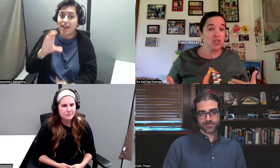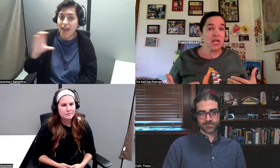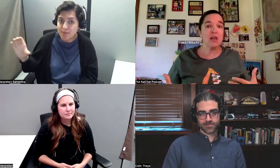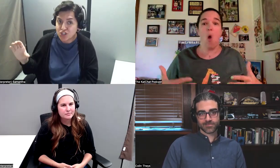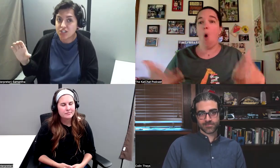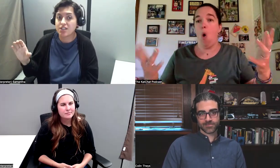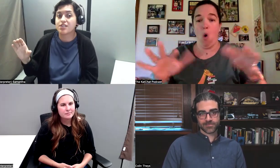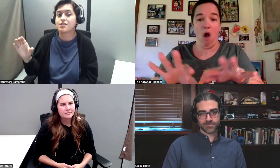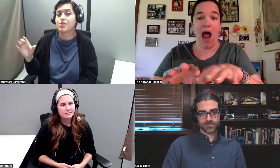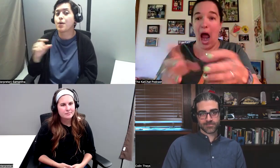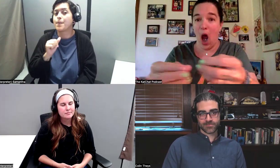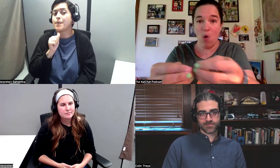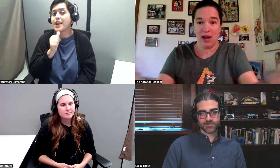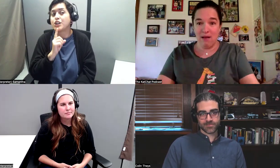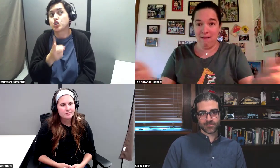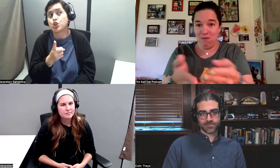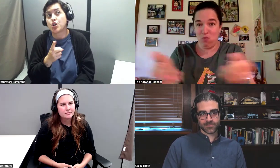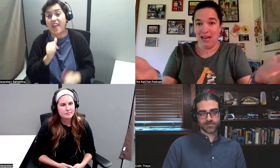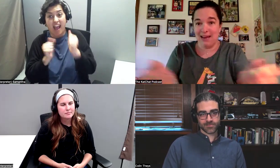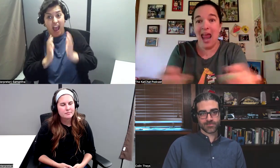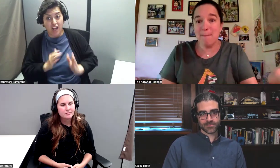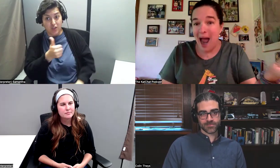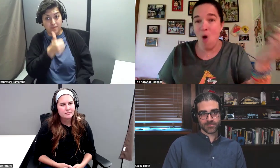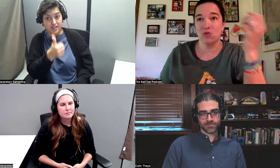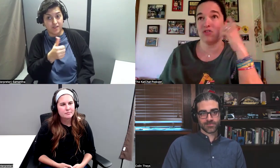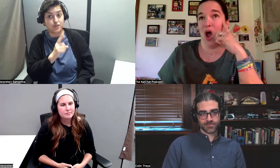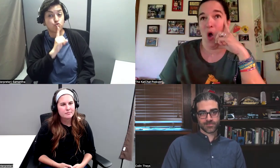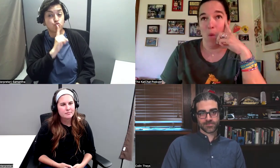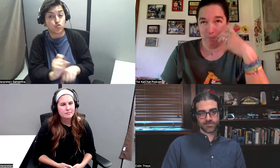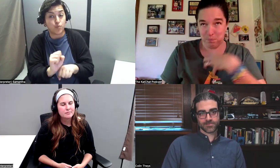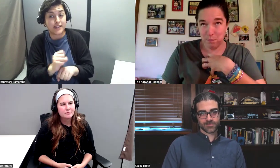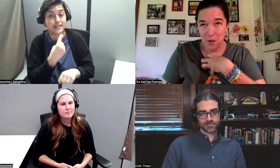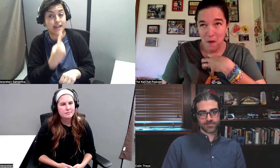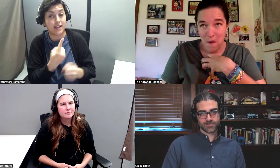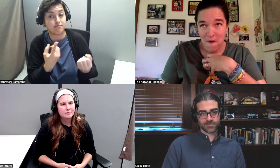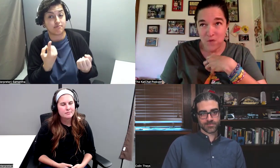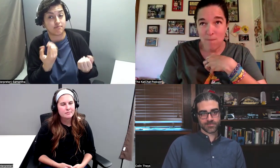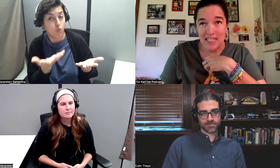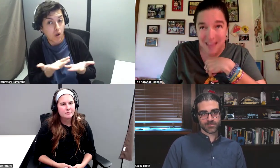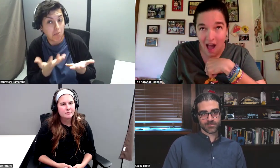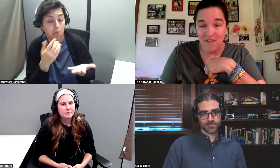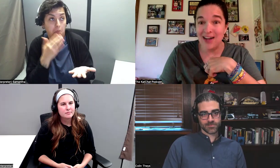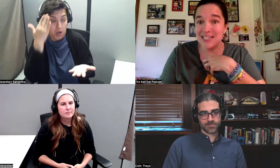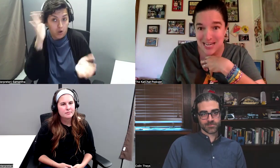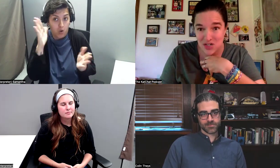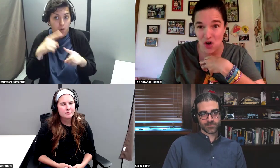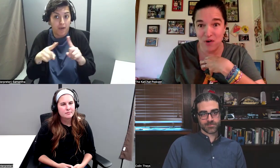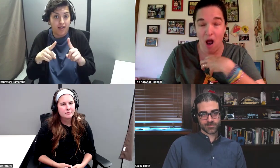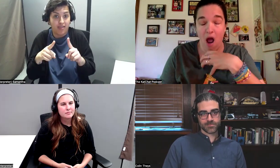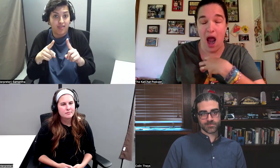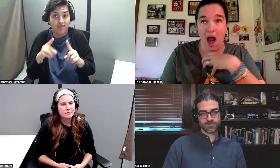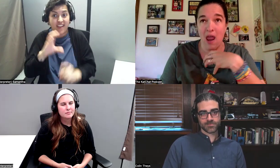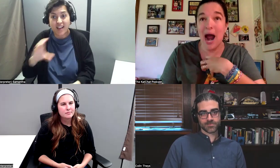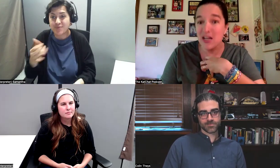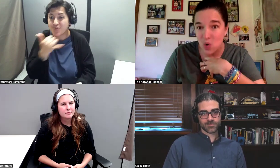the person or how it really came out. For myself as a teacher,